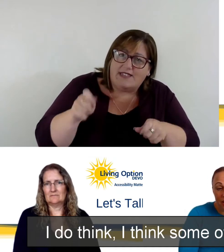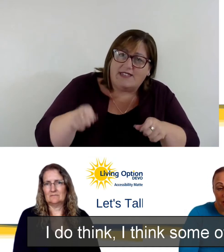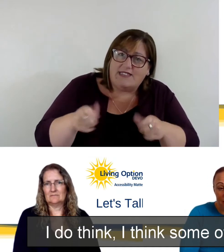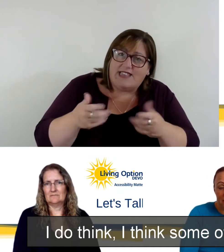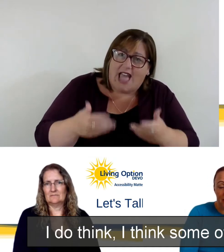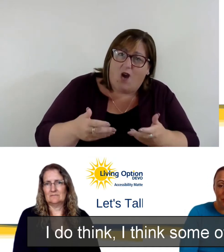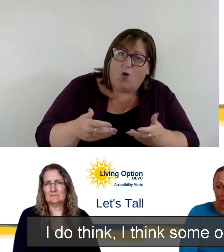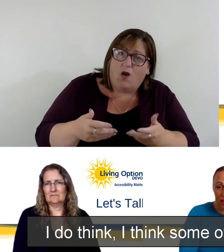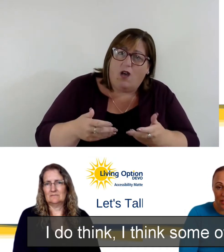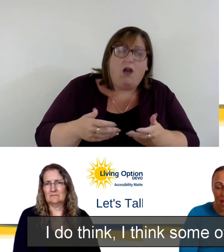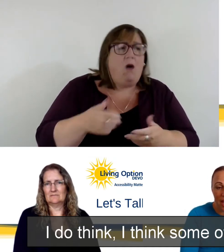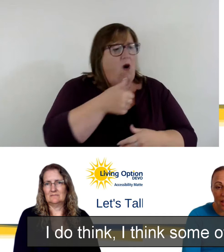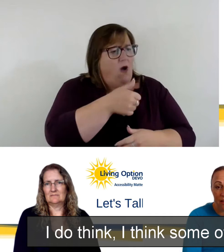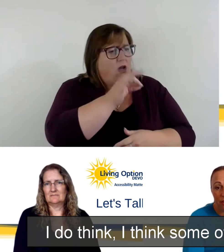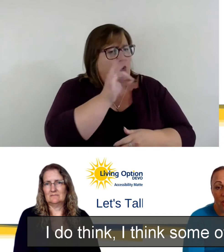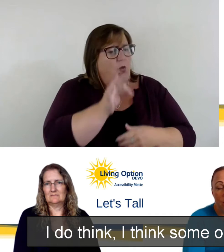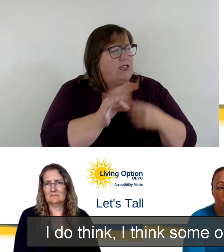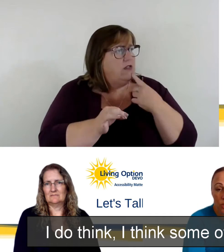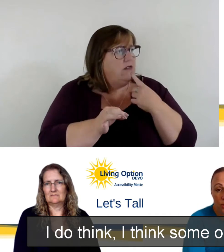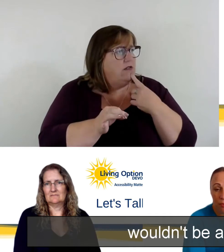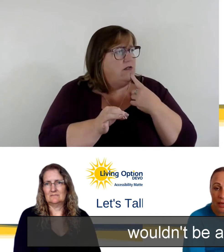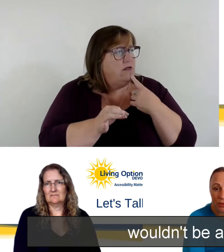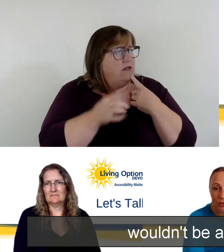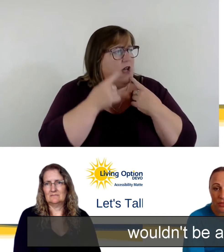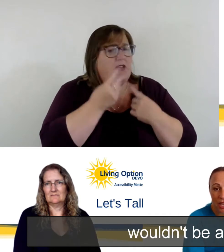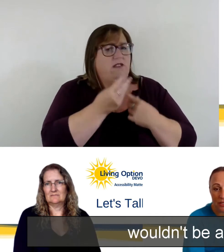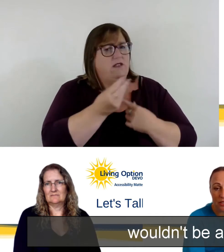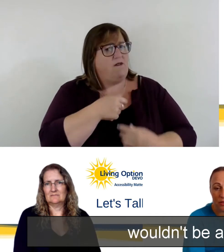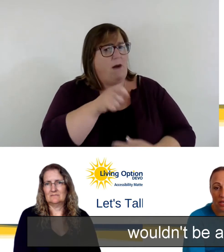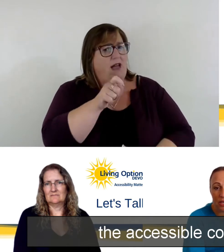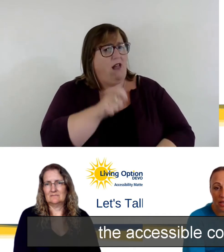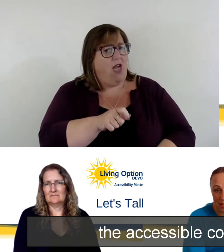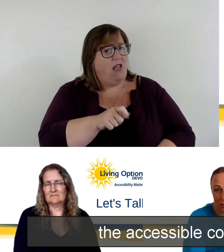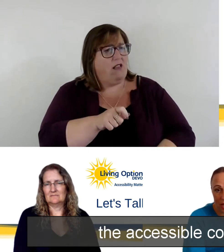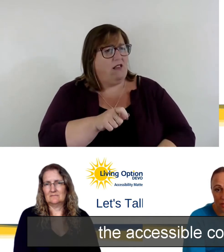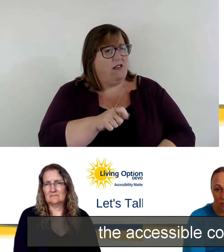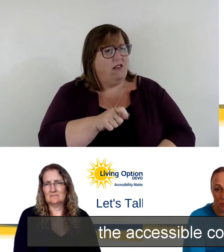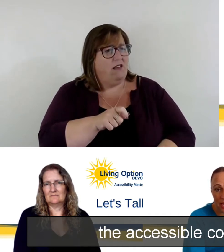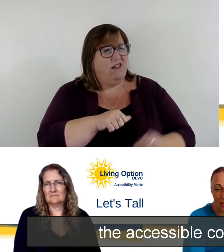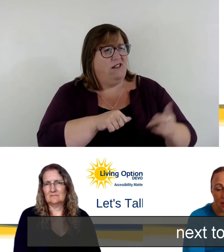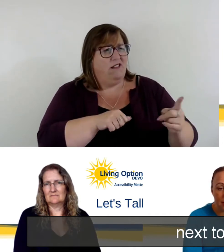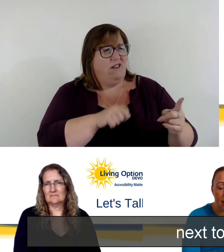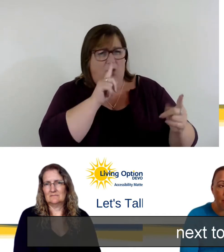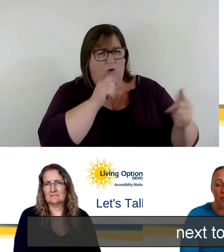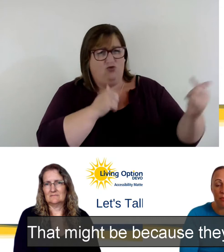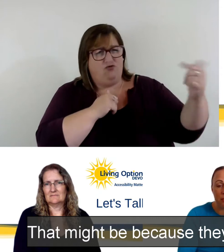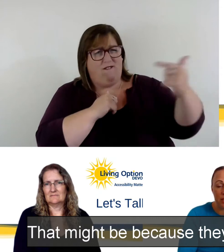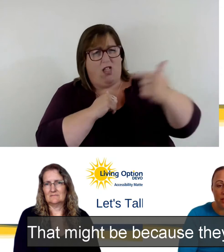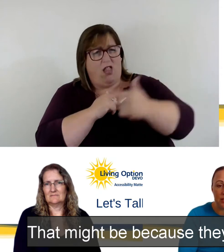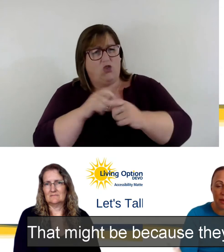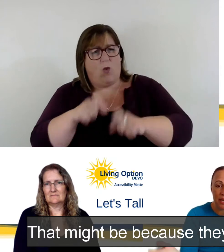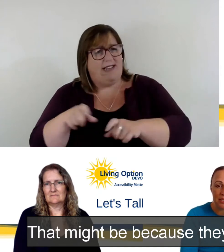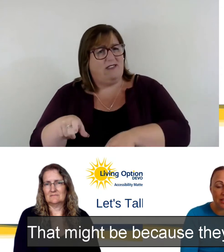I think some of the clients that I have wouldn't be able to get to the accessible counselling rooms next. That might